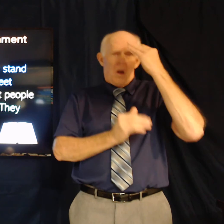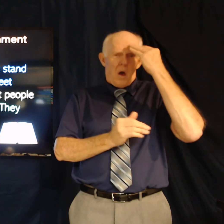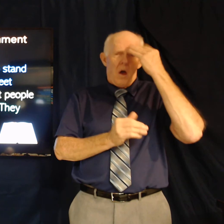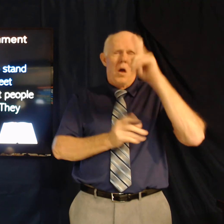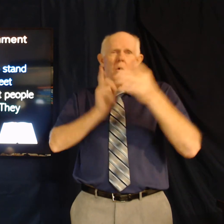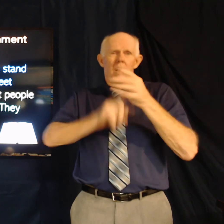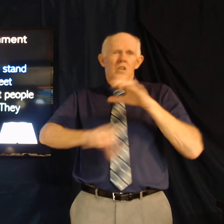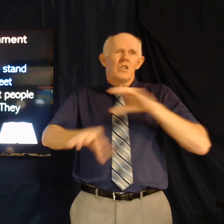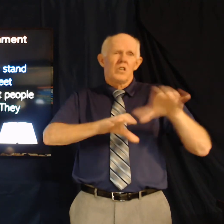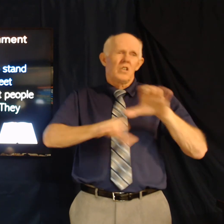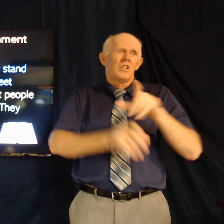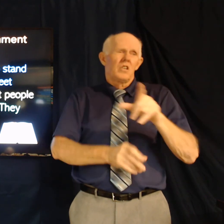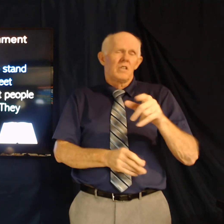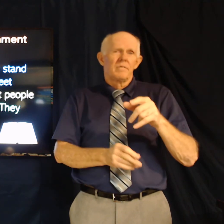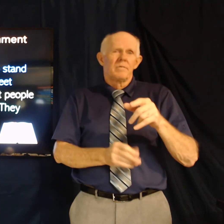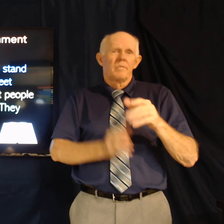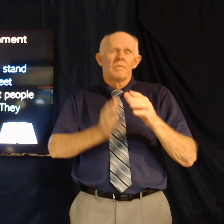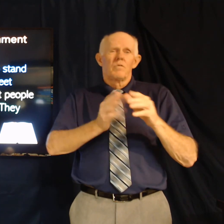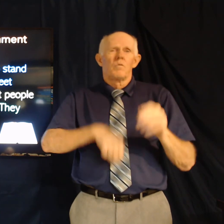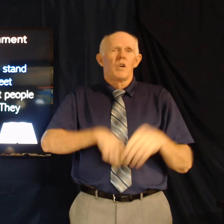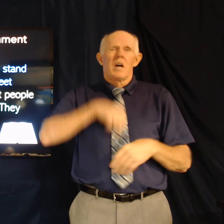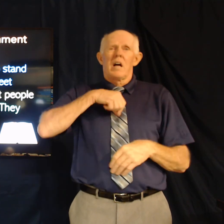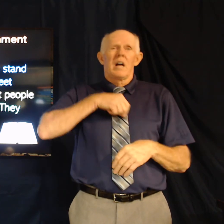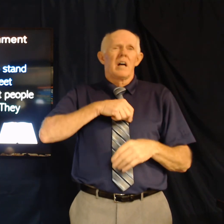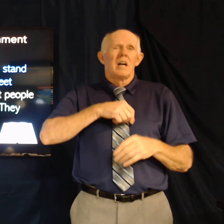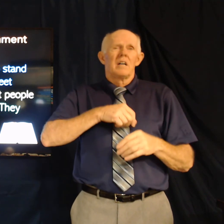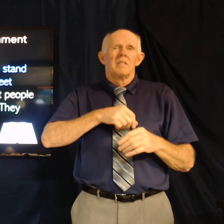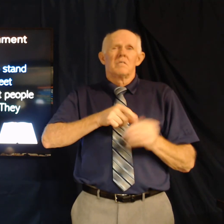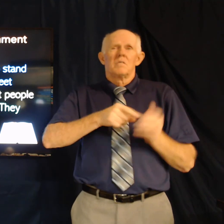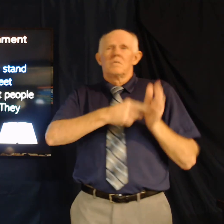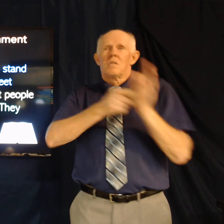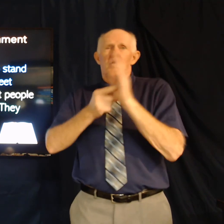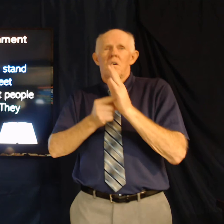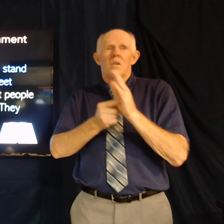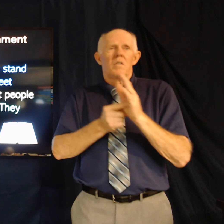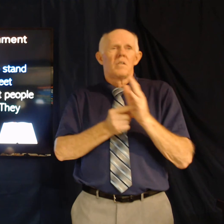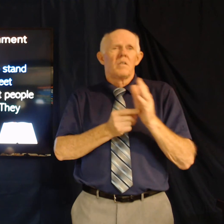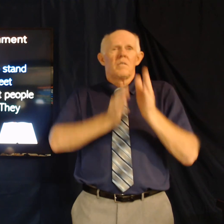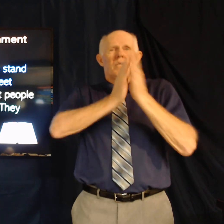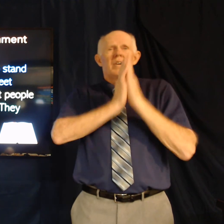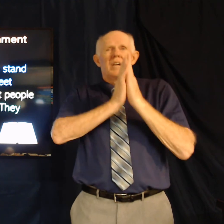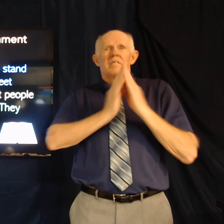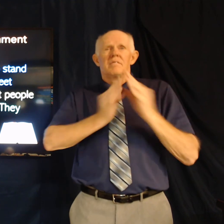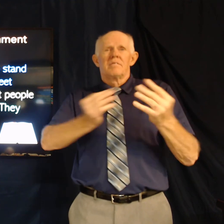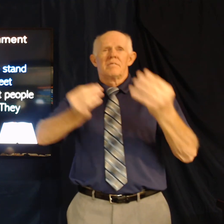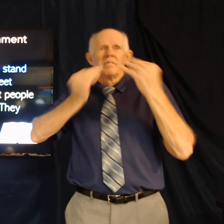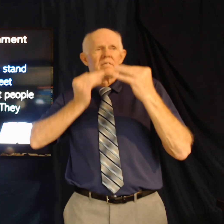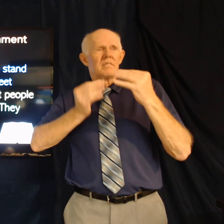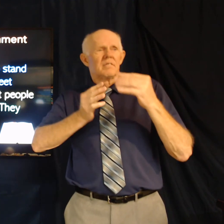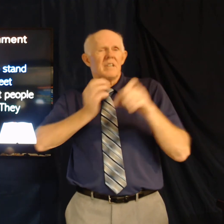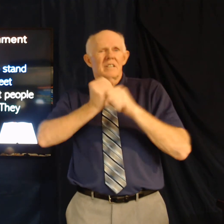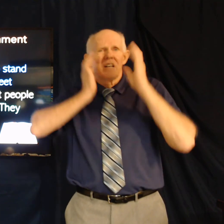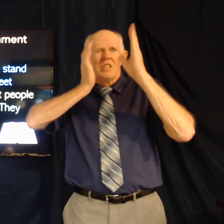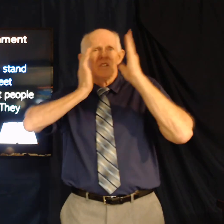The people who pray know what to do. Those who are proud show prayer. They want people